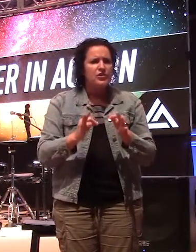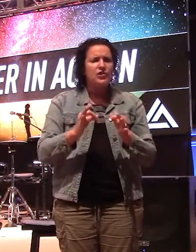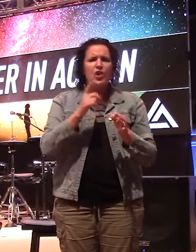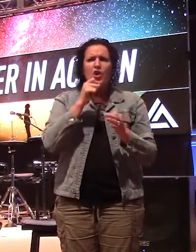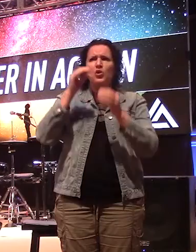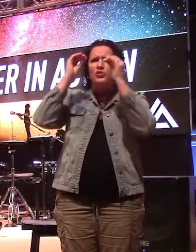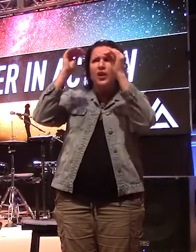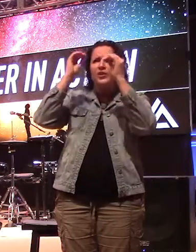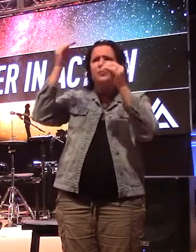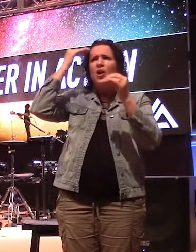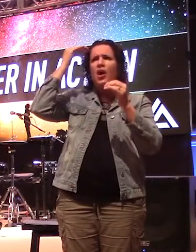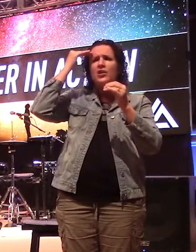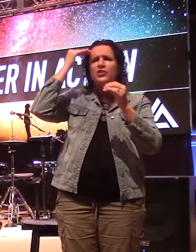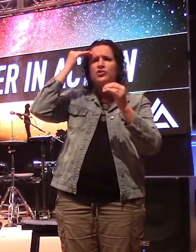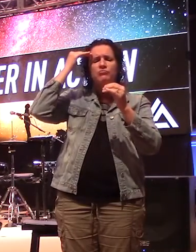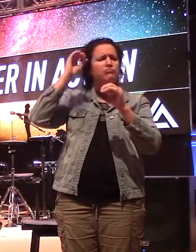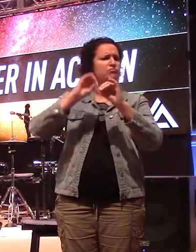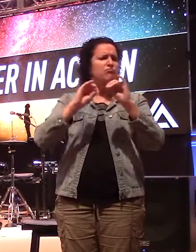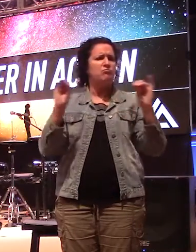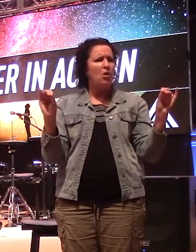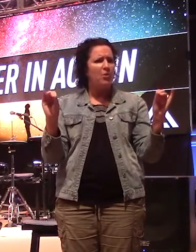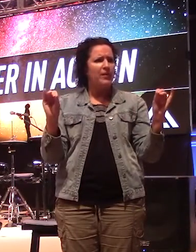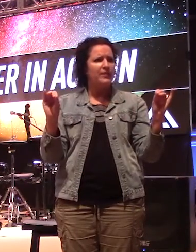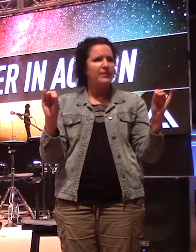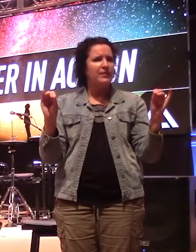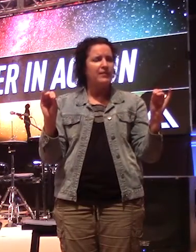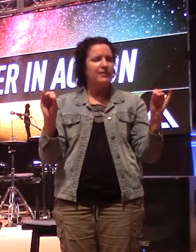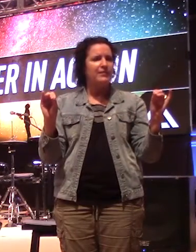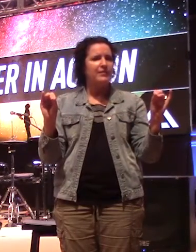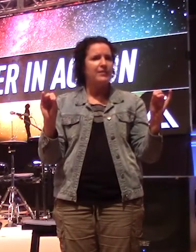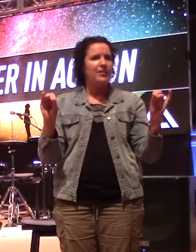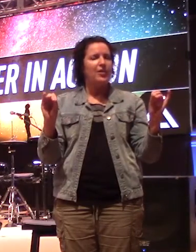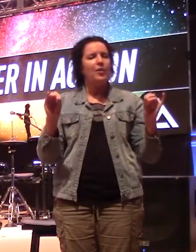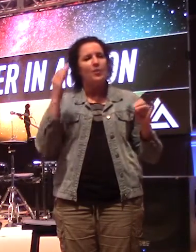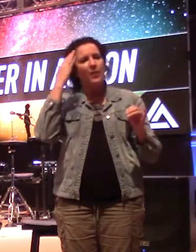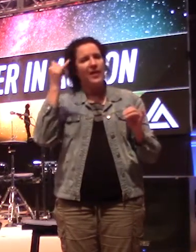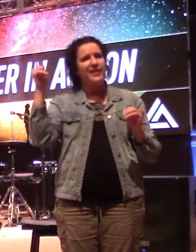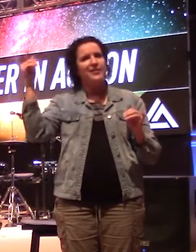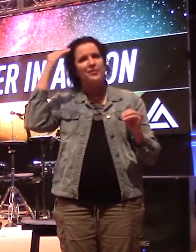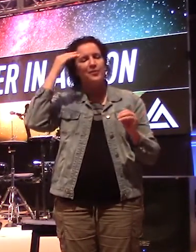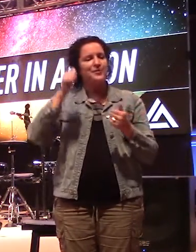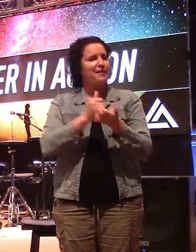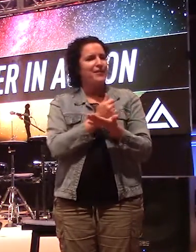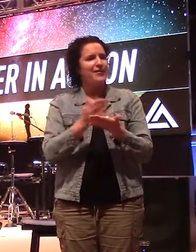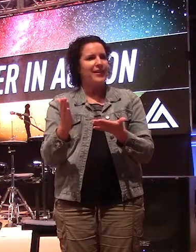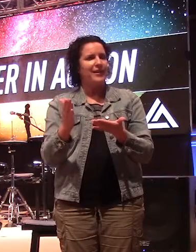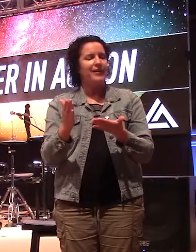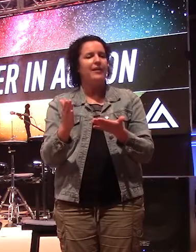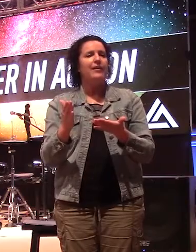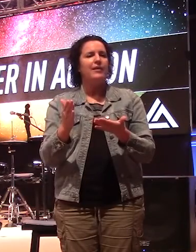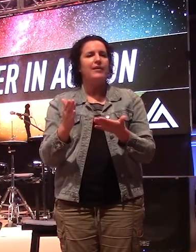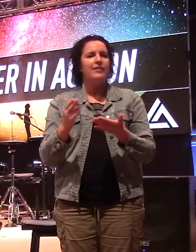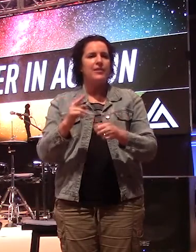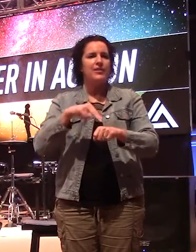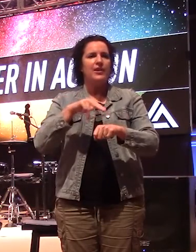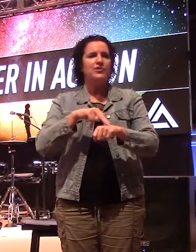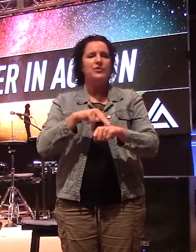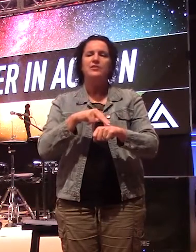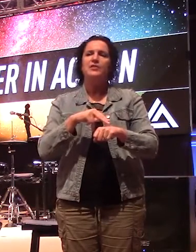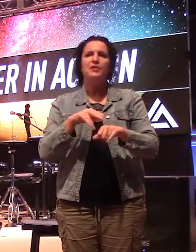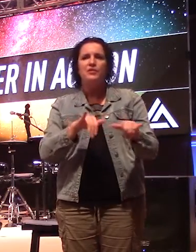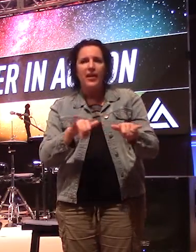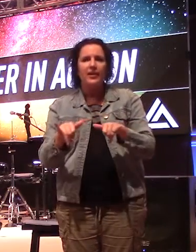understanding? No one! They're rhetorical questions. Behold, verse 15, the nations are like a drop in a bucket. I'll